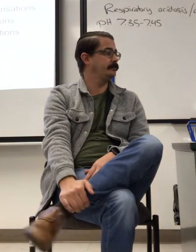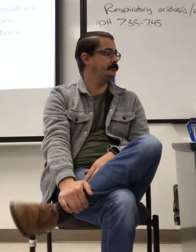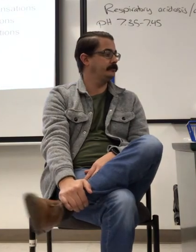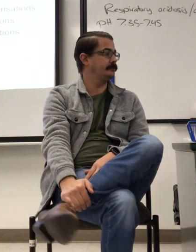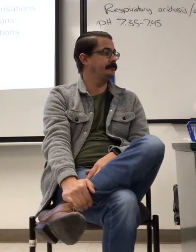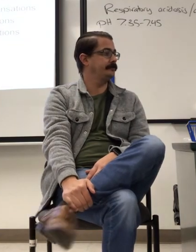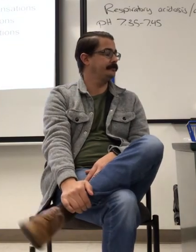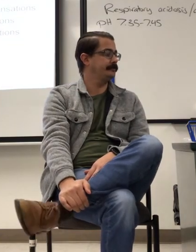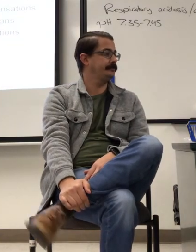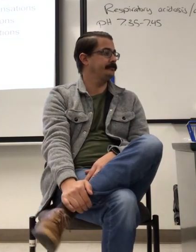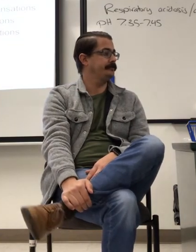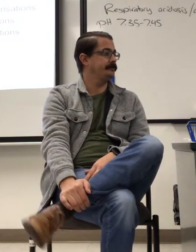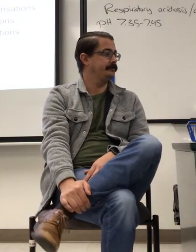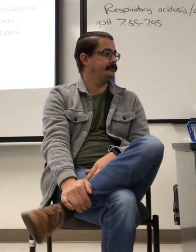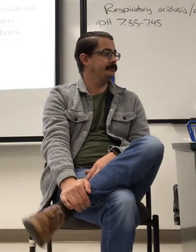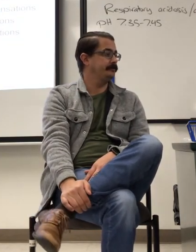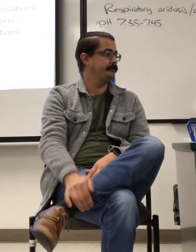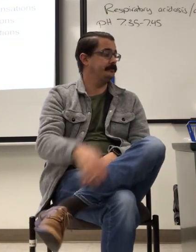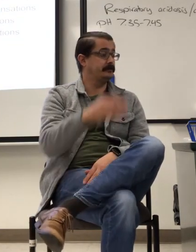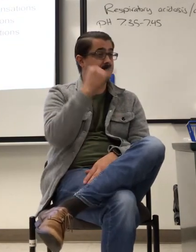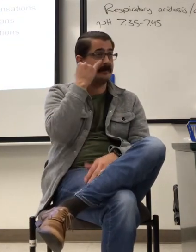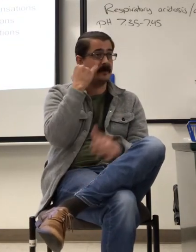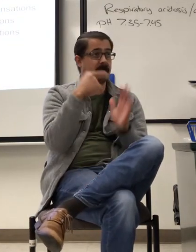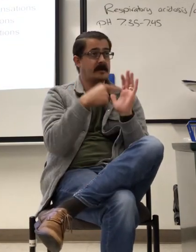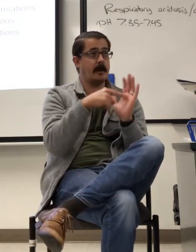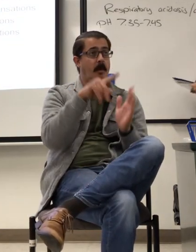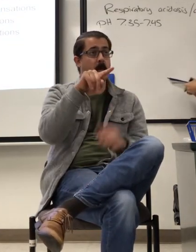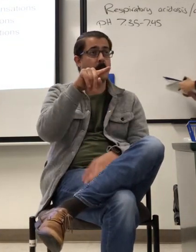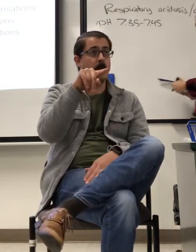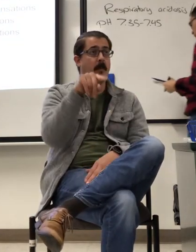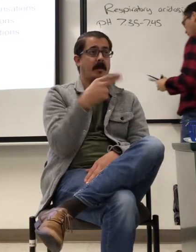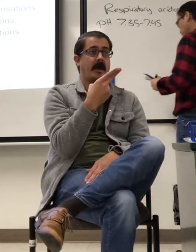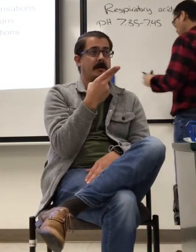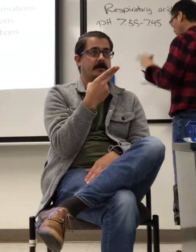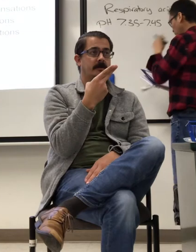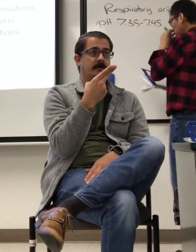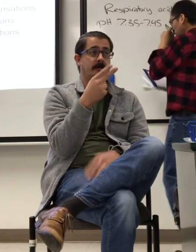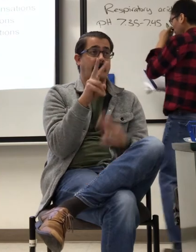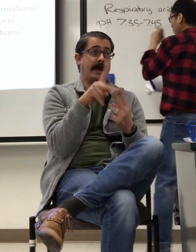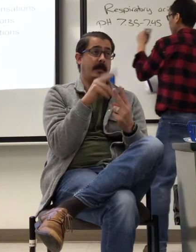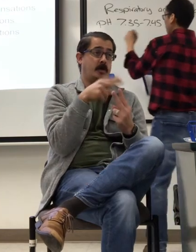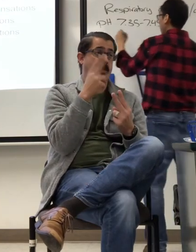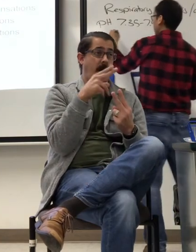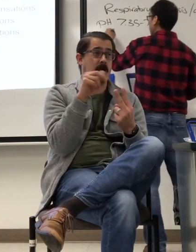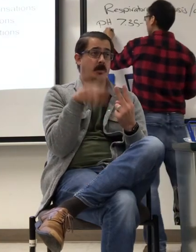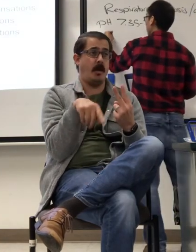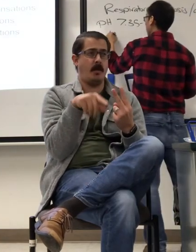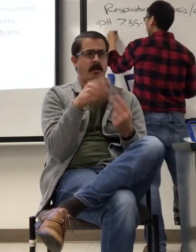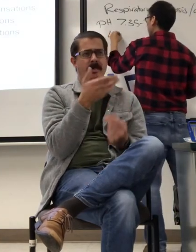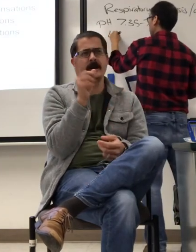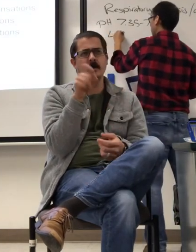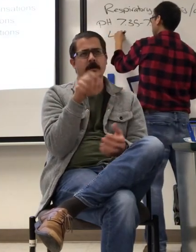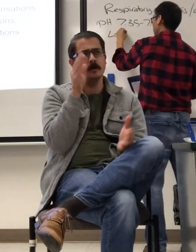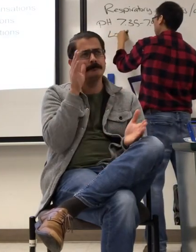And if, for example, the pH is too high or too low, the thing you want to look at for a respiratory